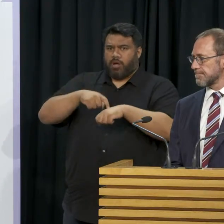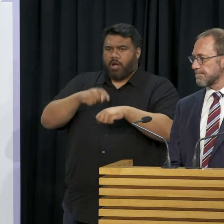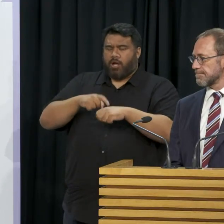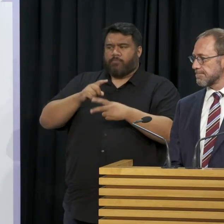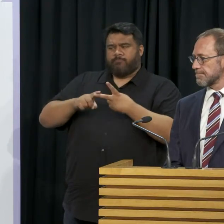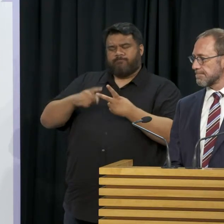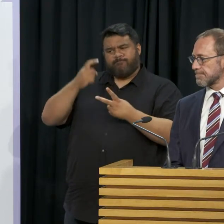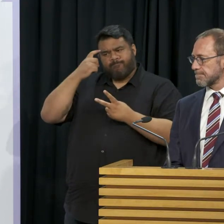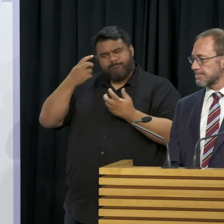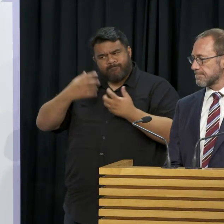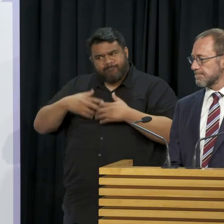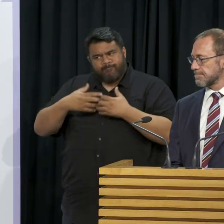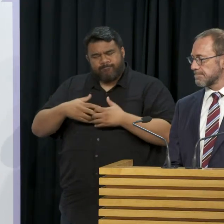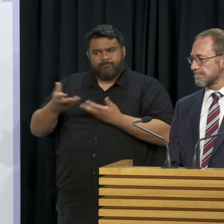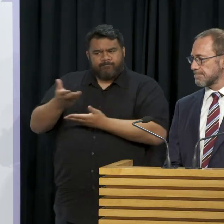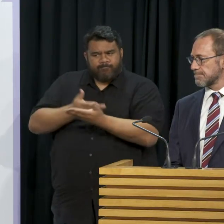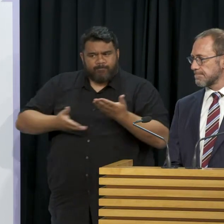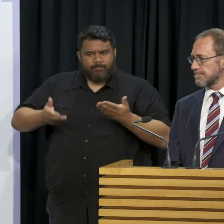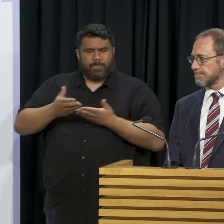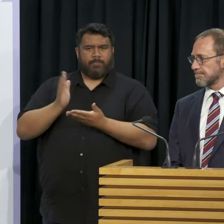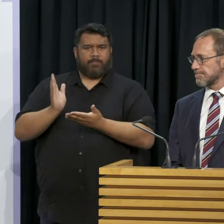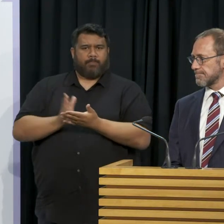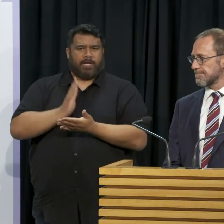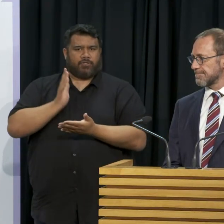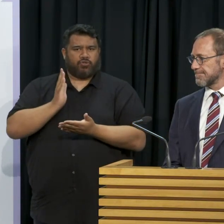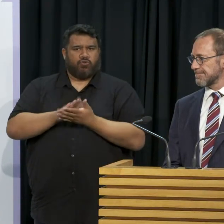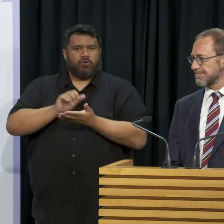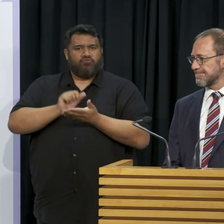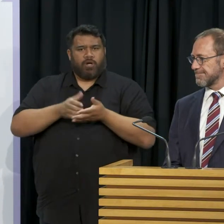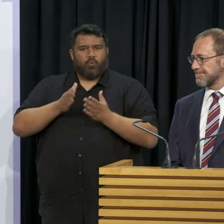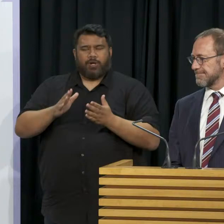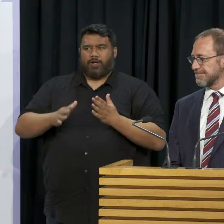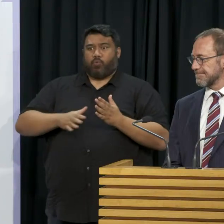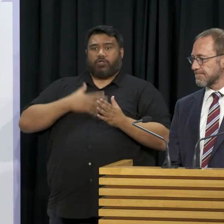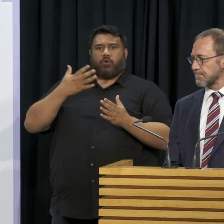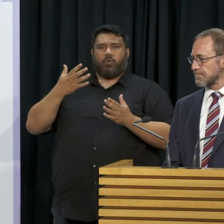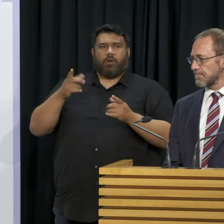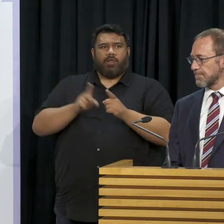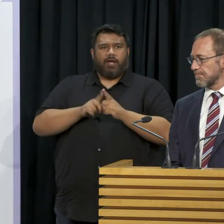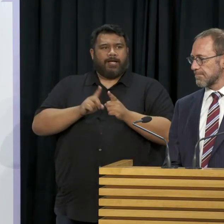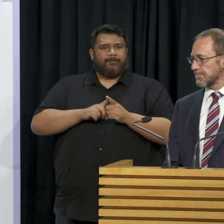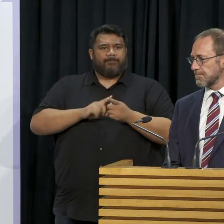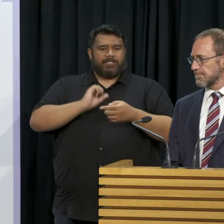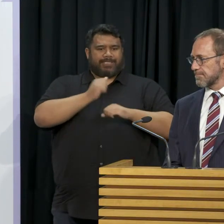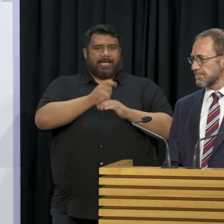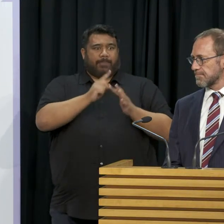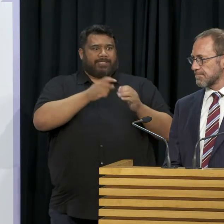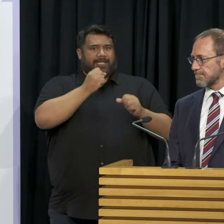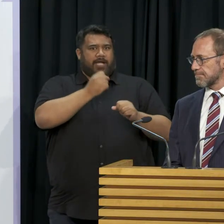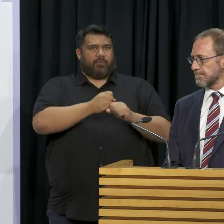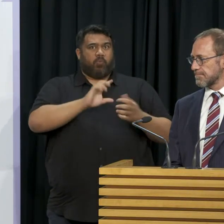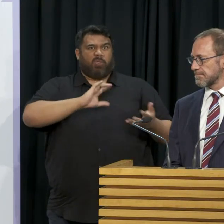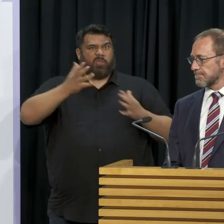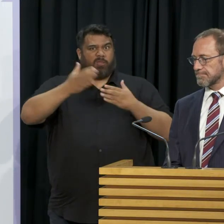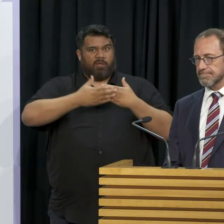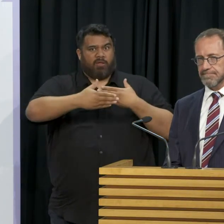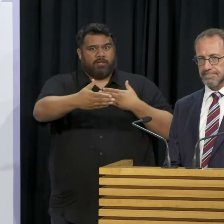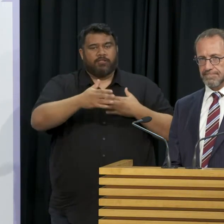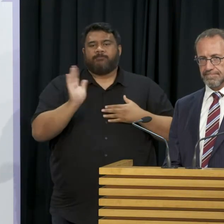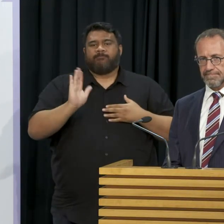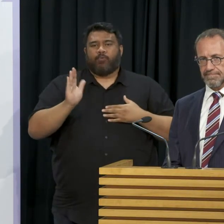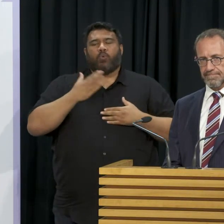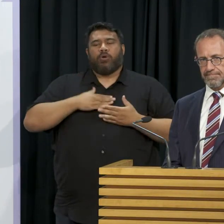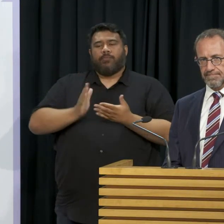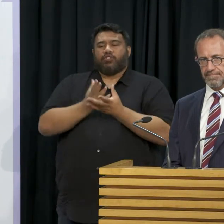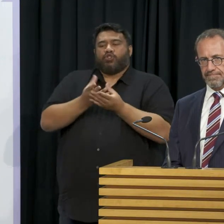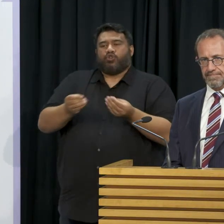thought because we wanted to make sure that we didn't create a precedent and we wanted an enduring solution.